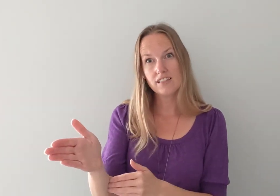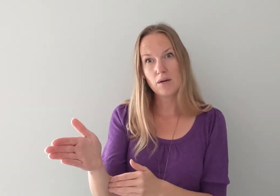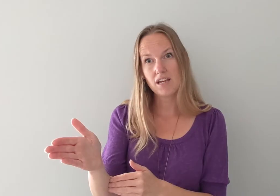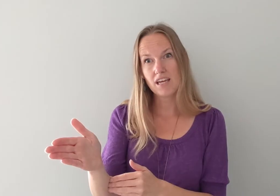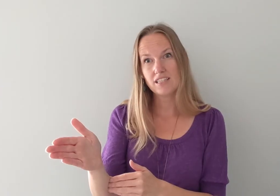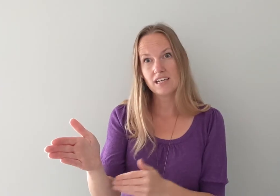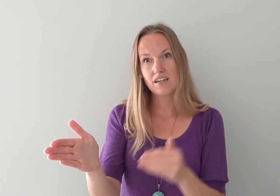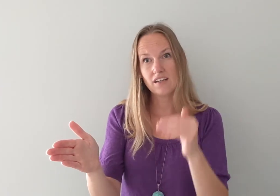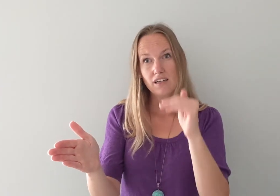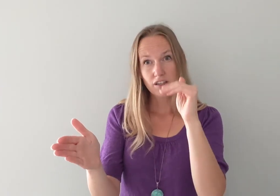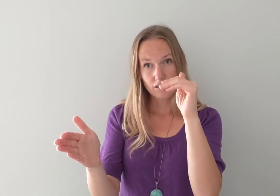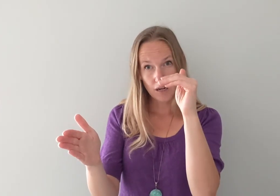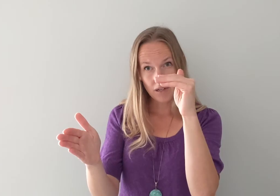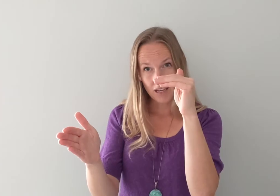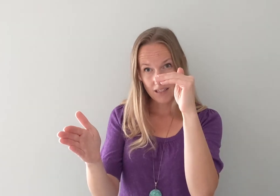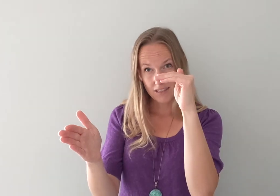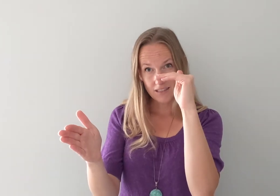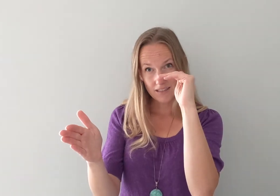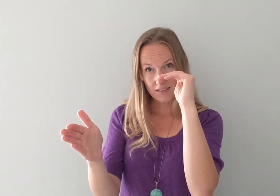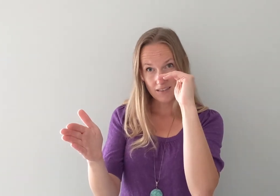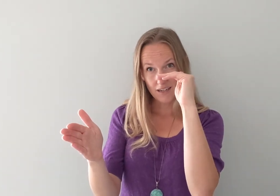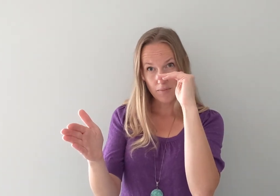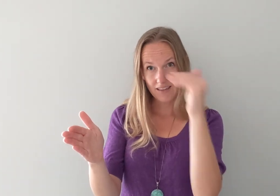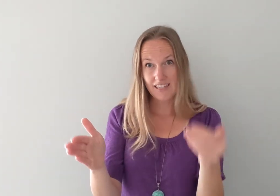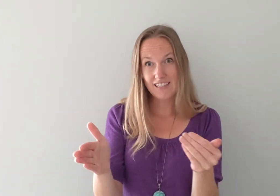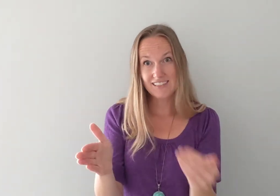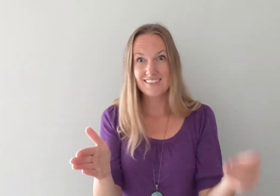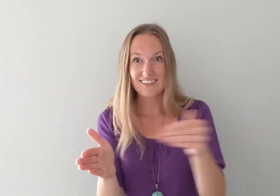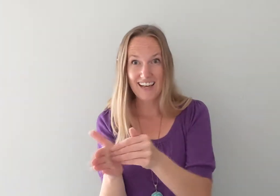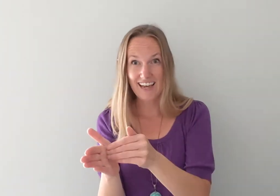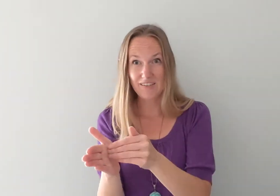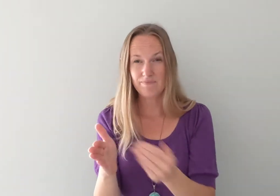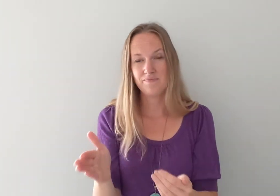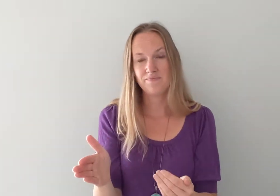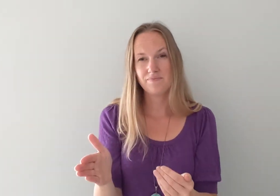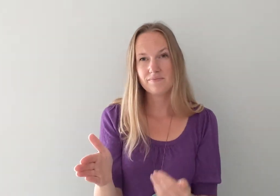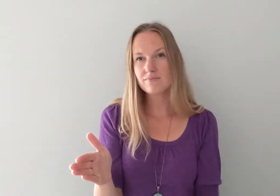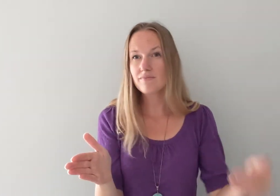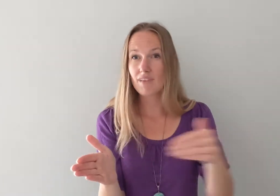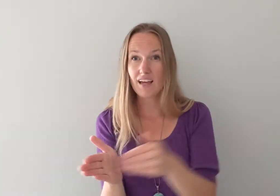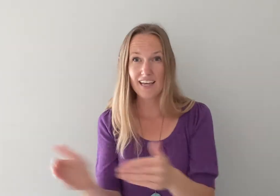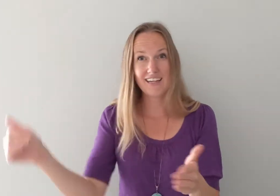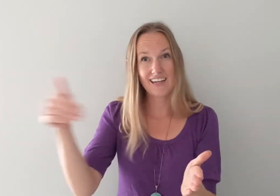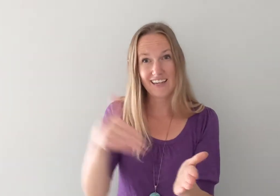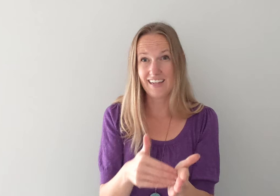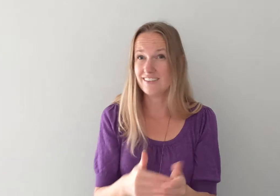non-dominant hand here. Your dominant hand is kind of bent like this. Again. again and again. So